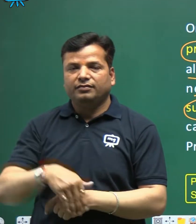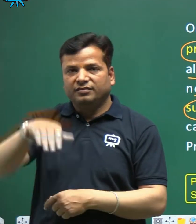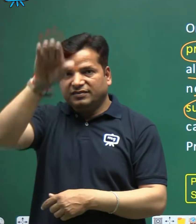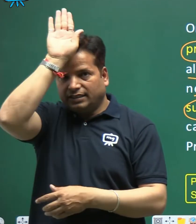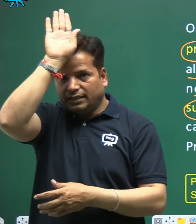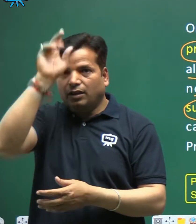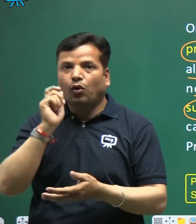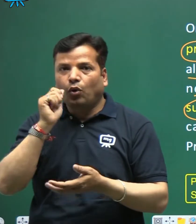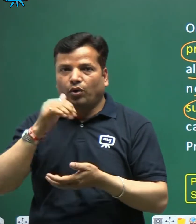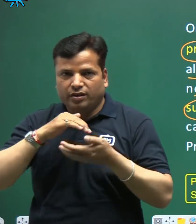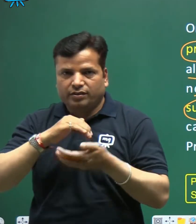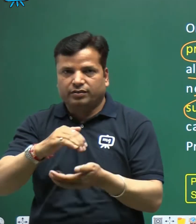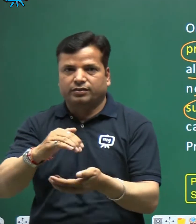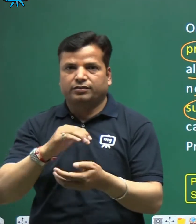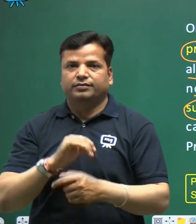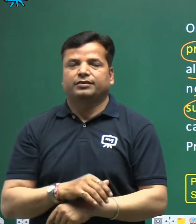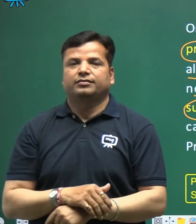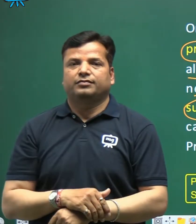Rajkumar,